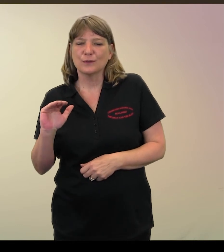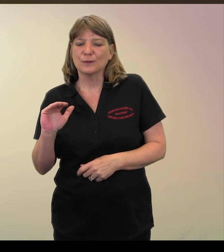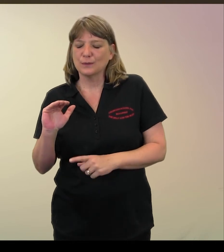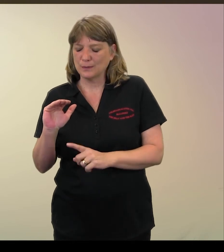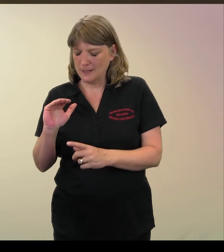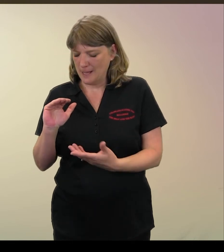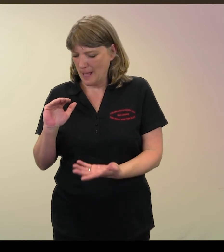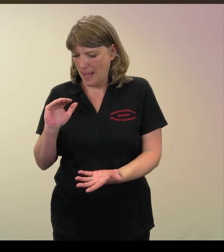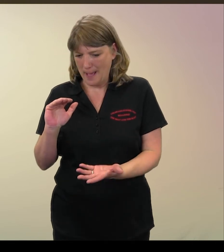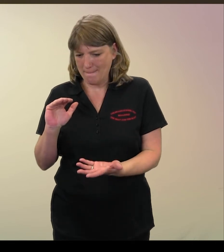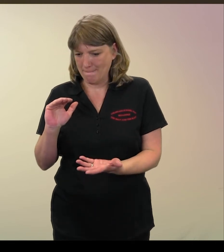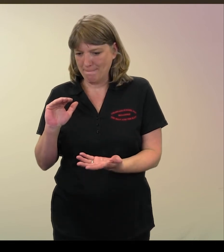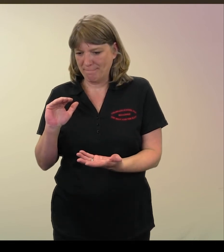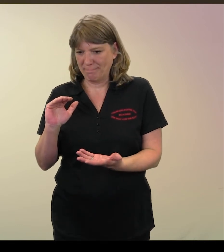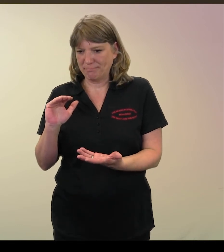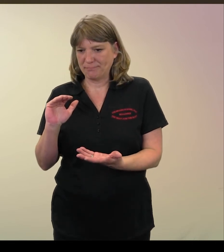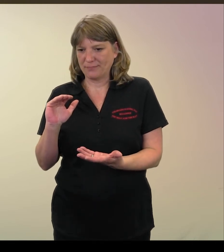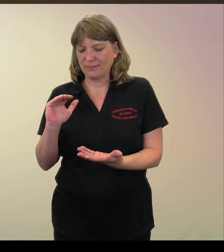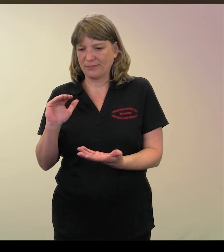children who